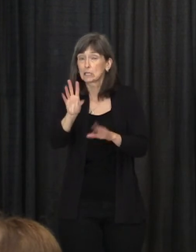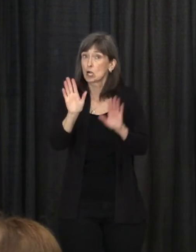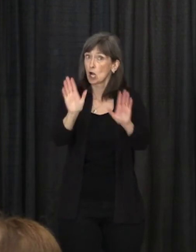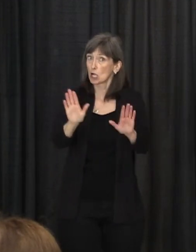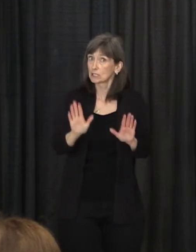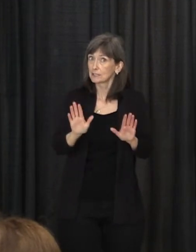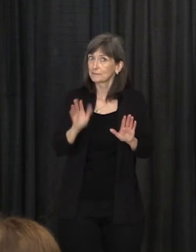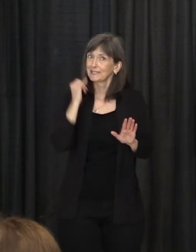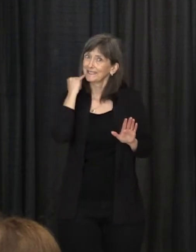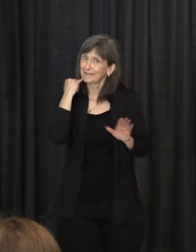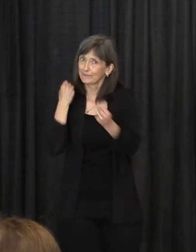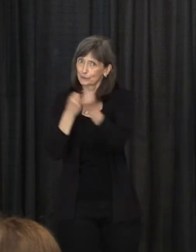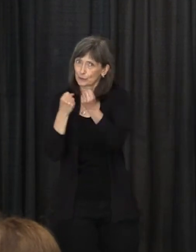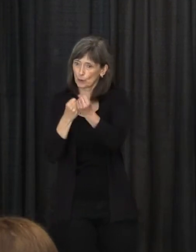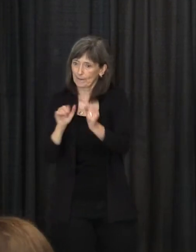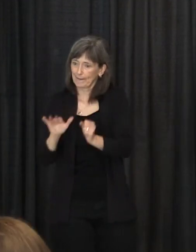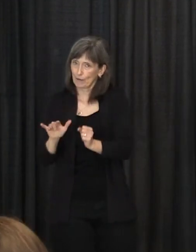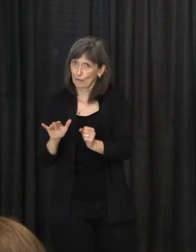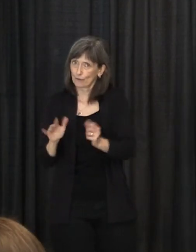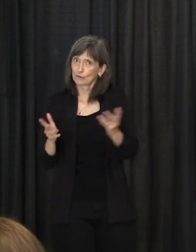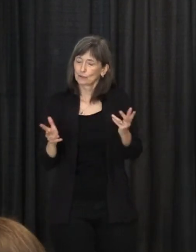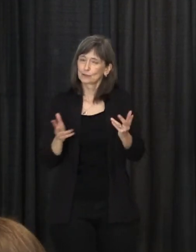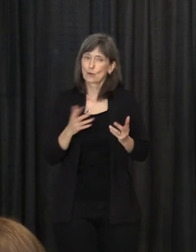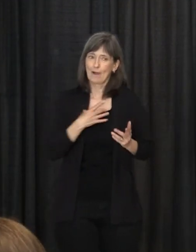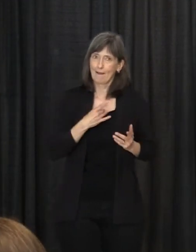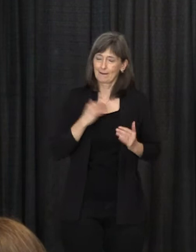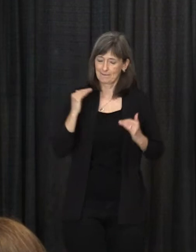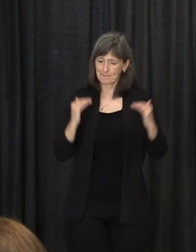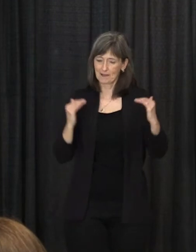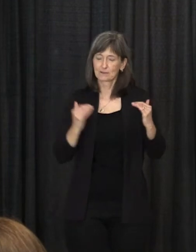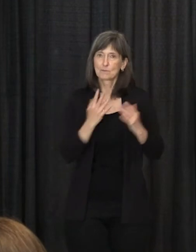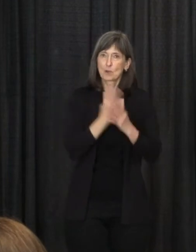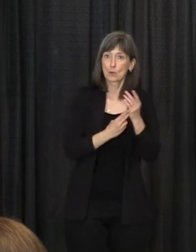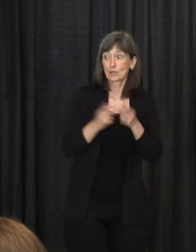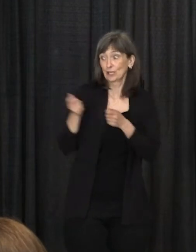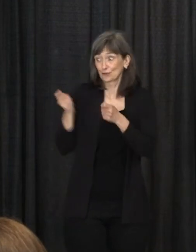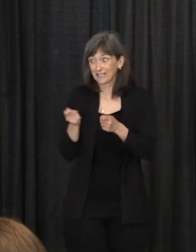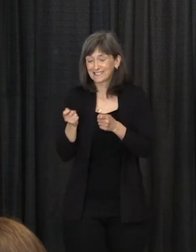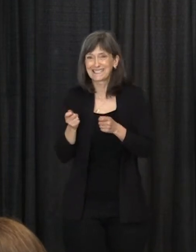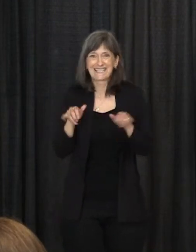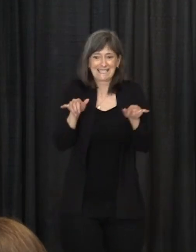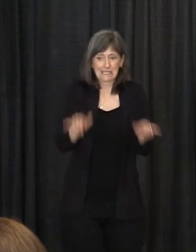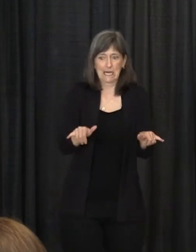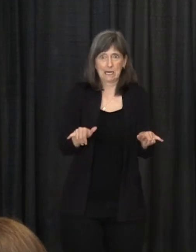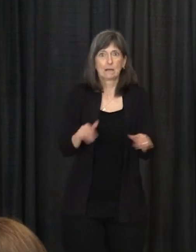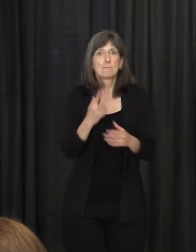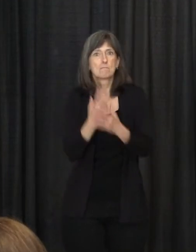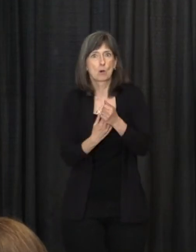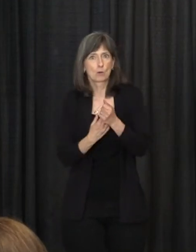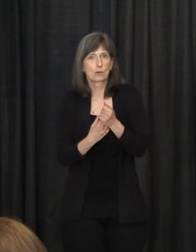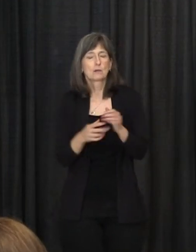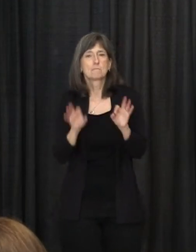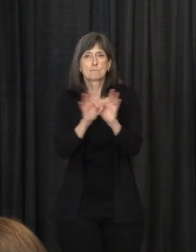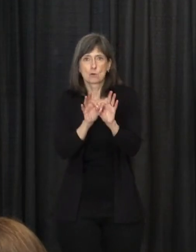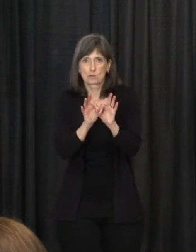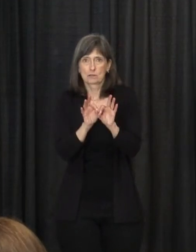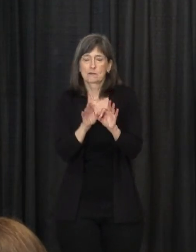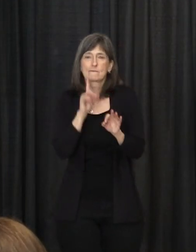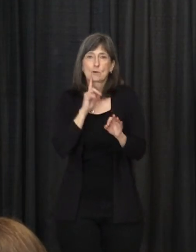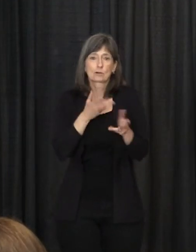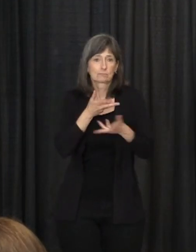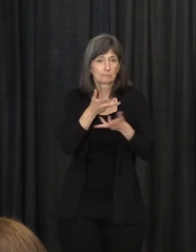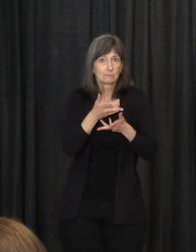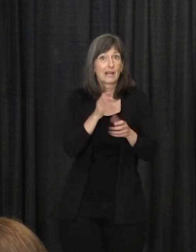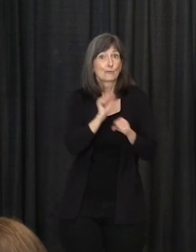supports right. So I'm very pleased to see that balance in the announcements today between attraction and retention supports, working with great groups like